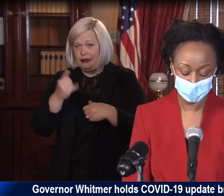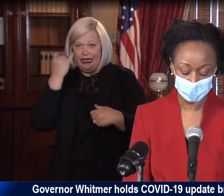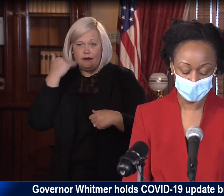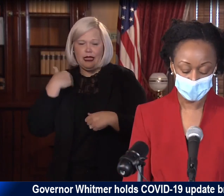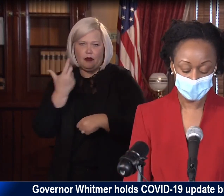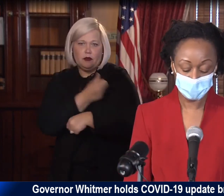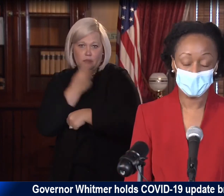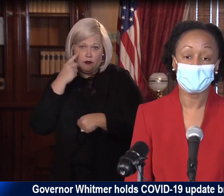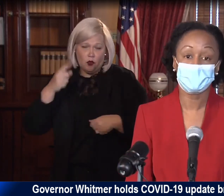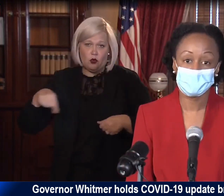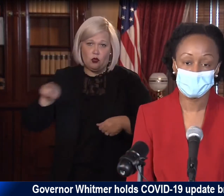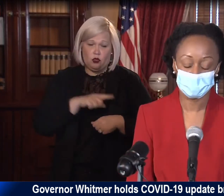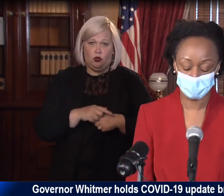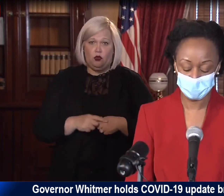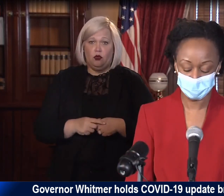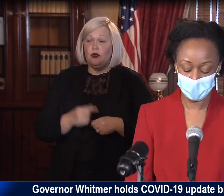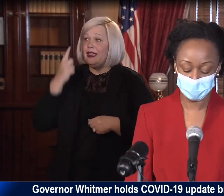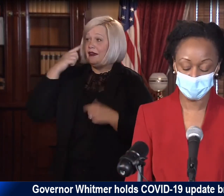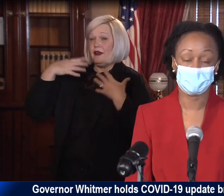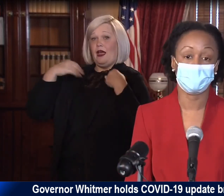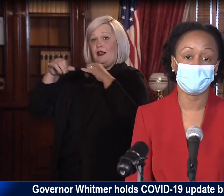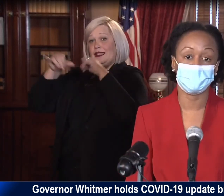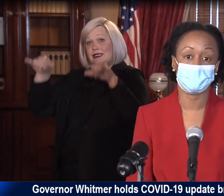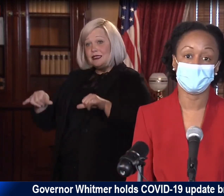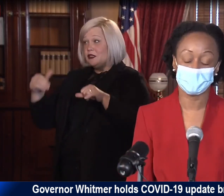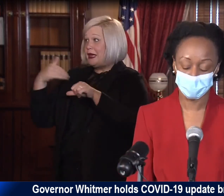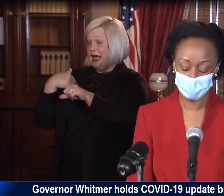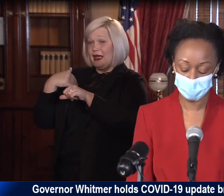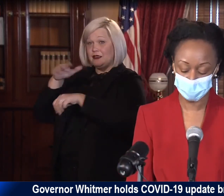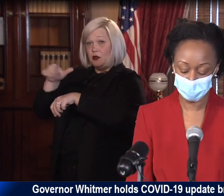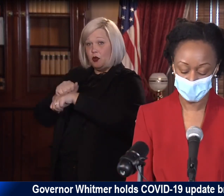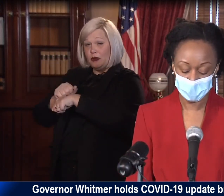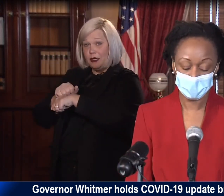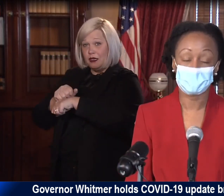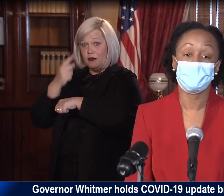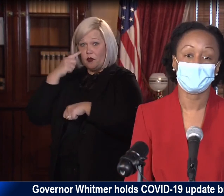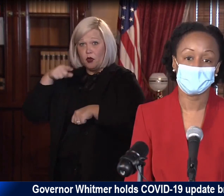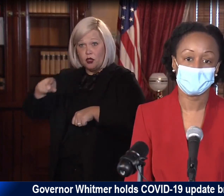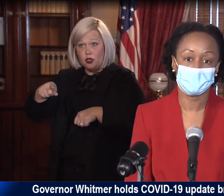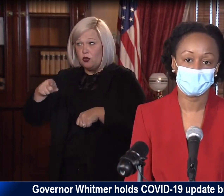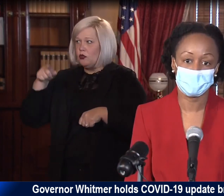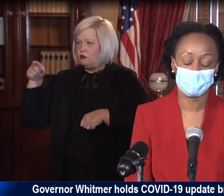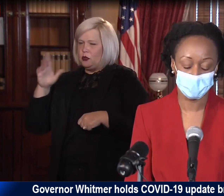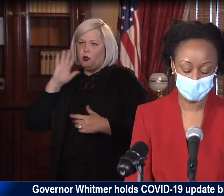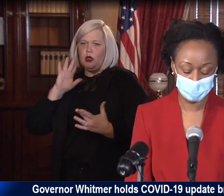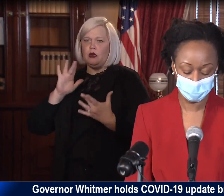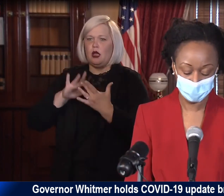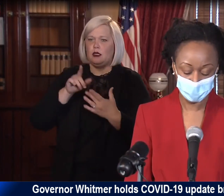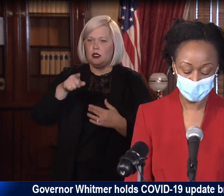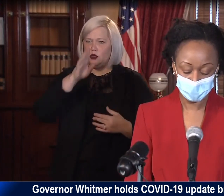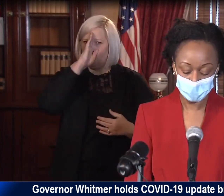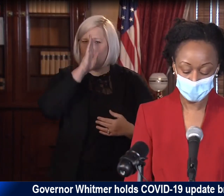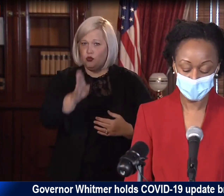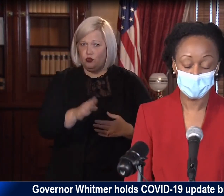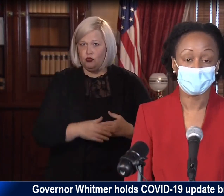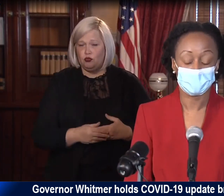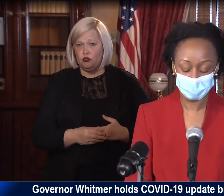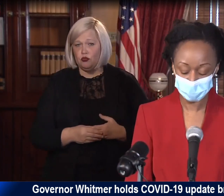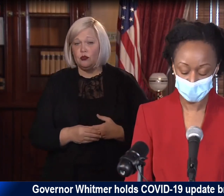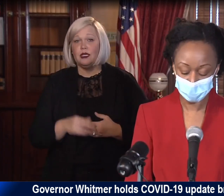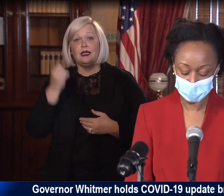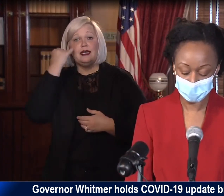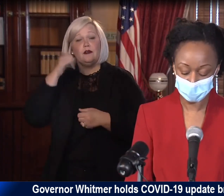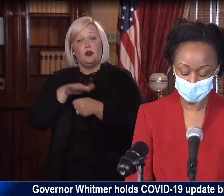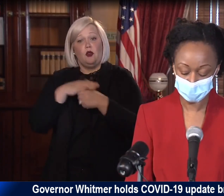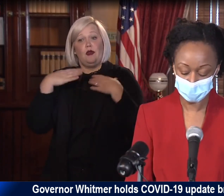available. If a health system has a vaccine appointment available to you, they will contact you directly. If a local